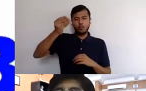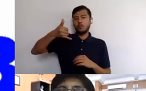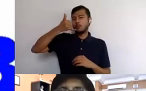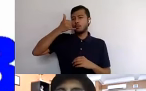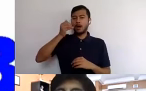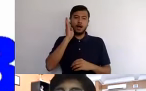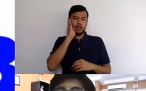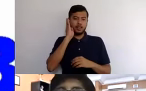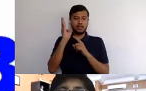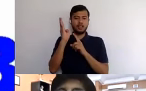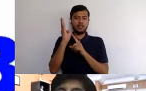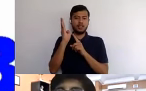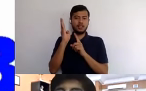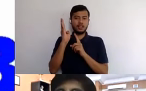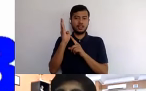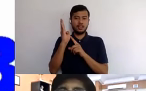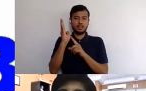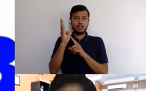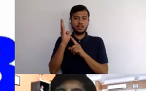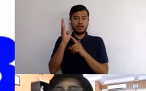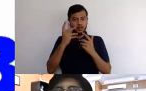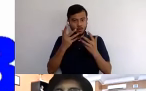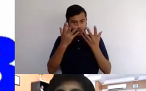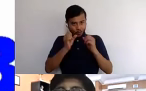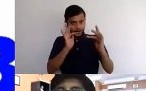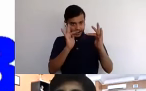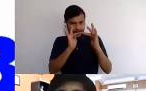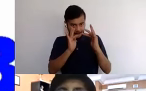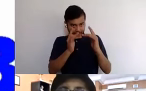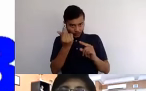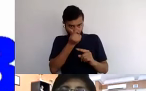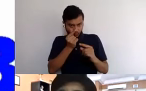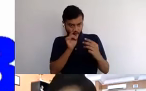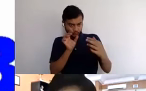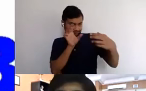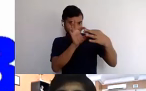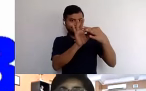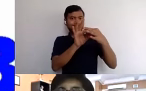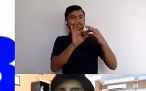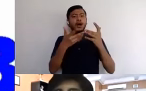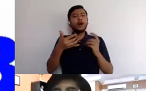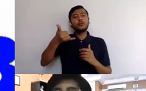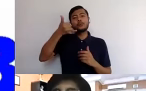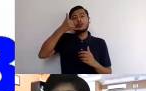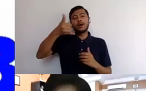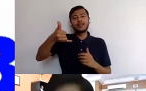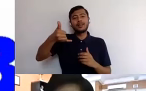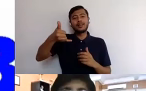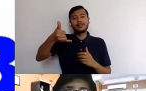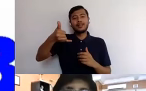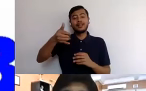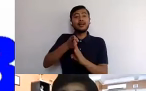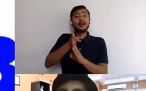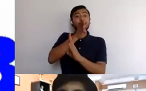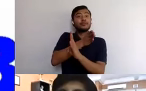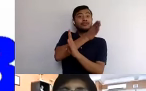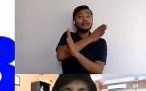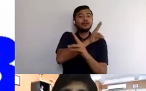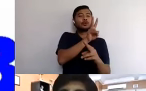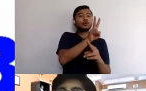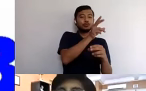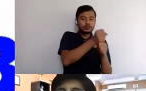it as the primary access mechanism. When it was 2G or 3G, it was used for voice. And now with 4G and 5G, it will be